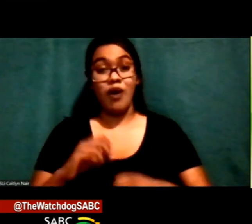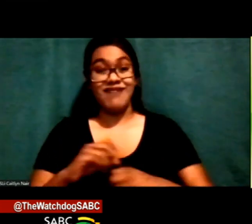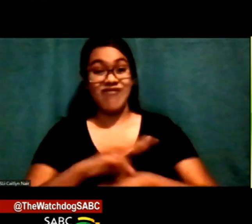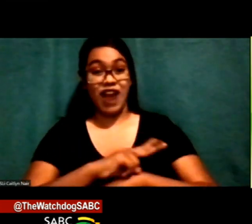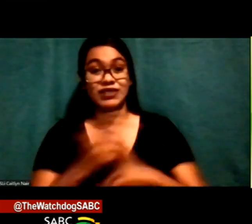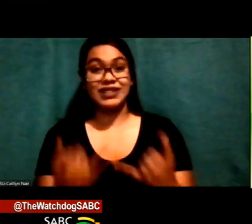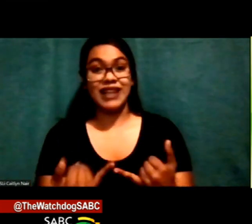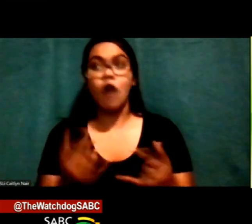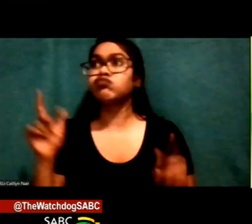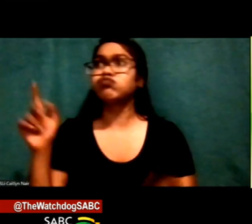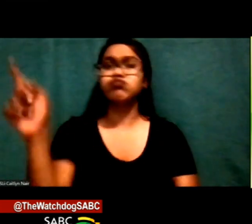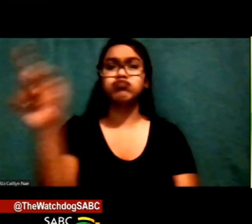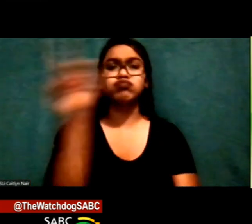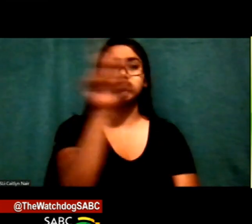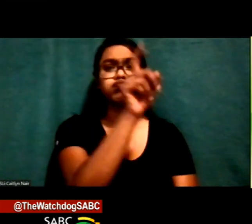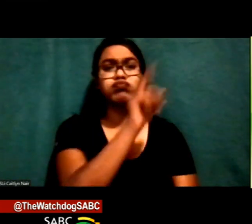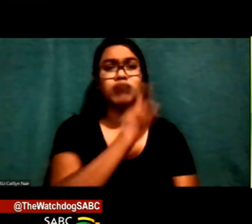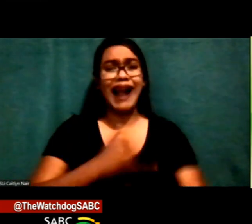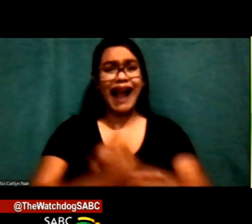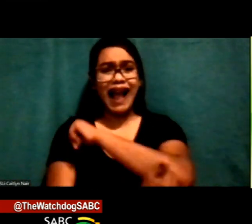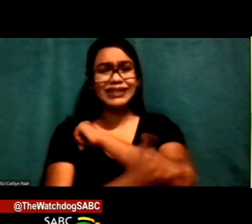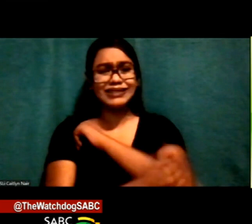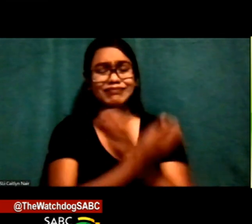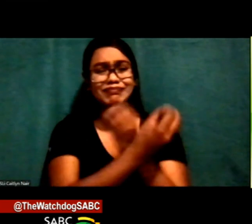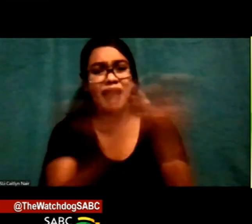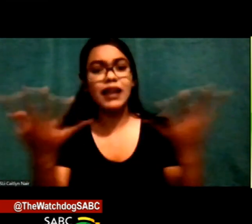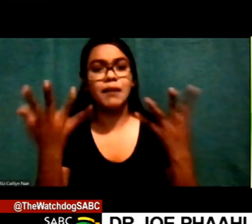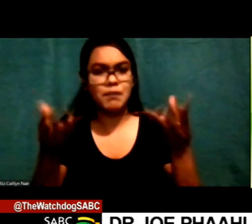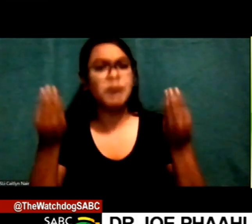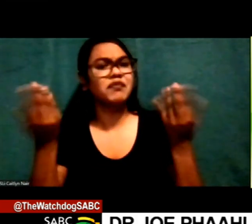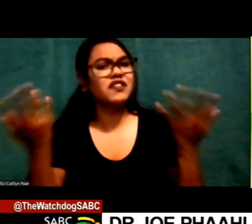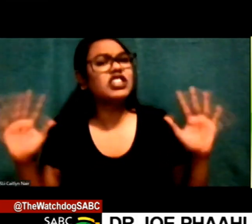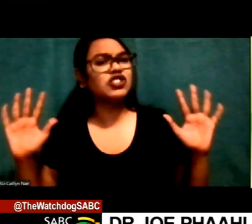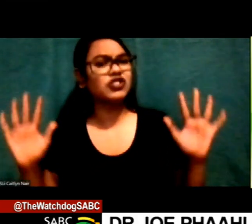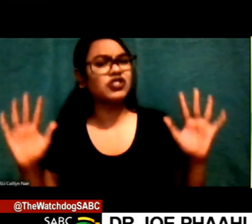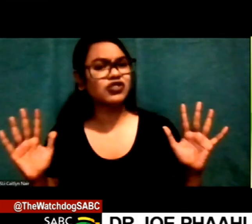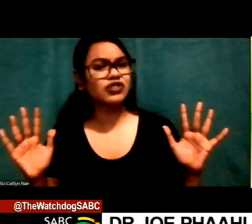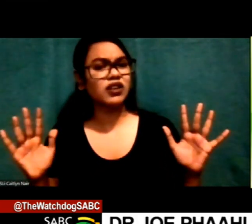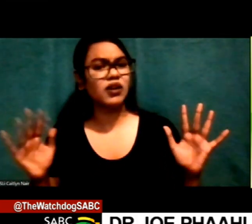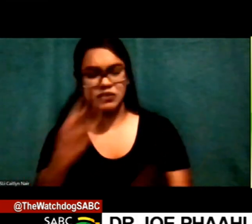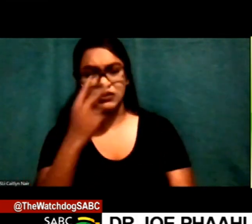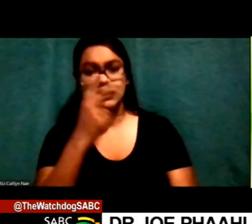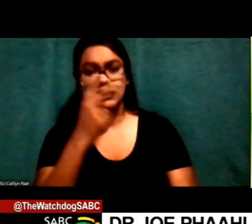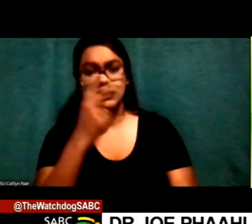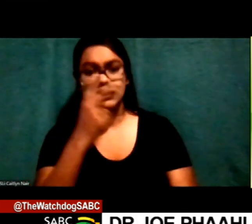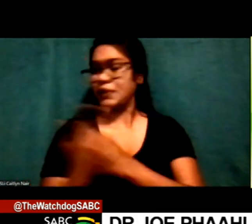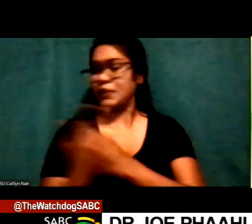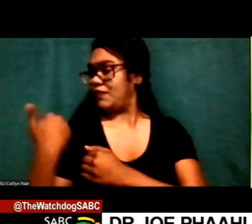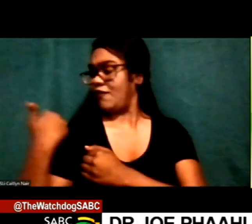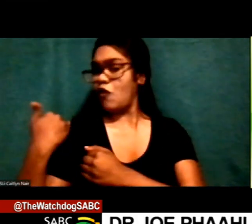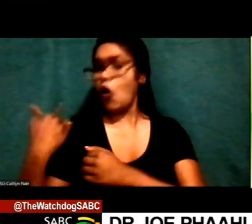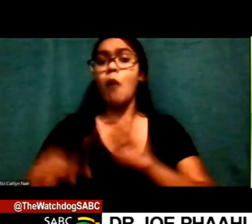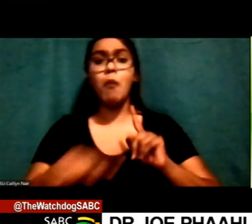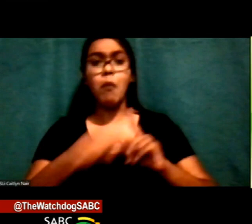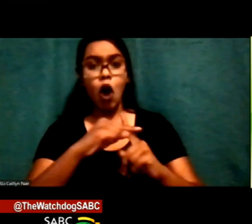also, as we can see, even after this announcement, as it has happened before, positive tests of the